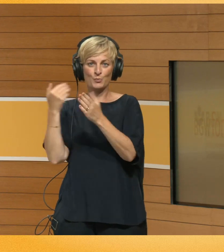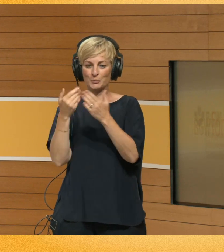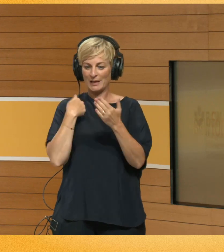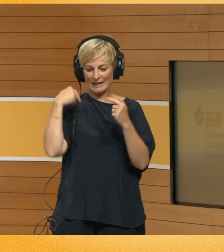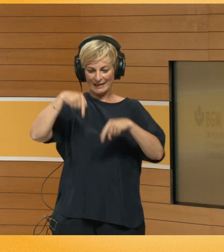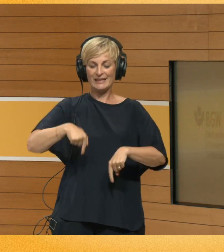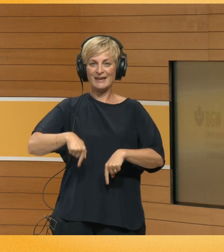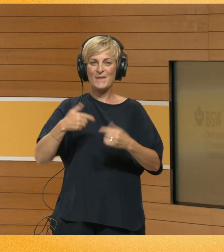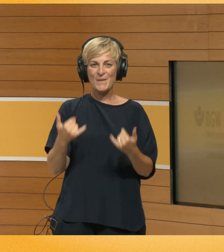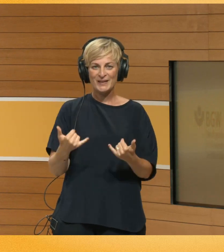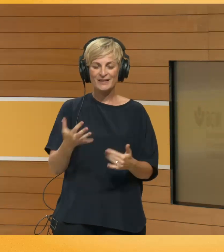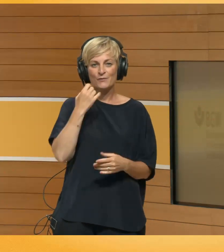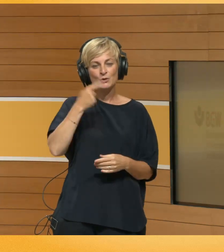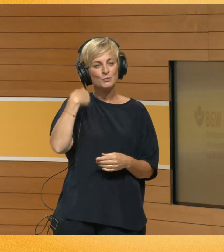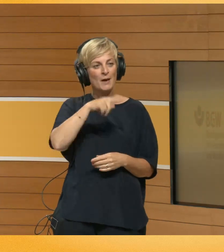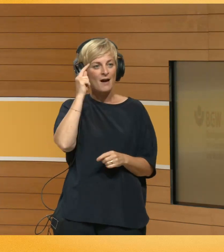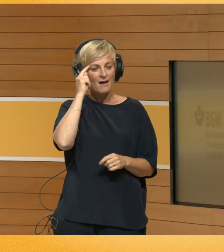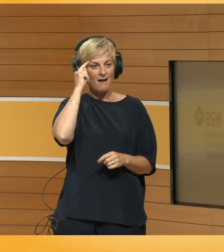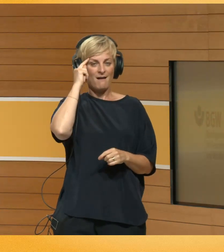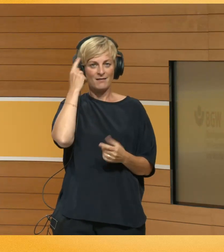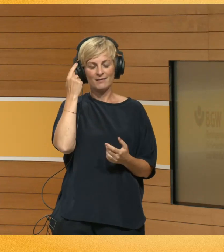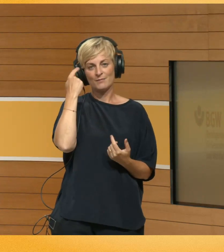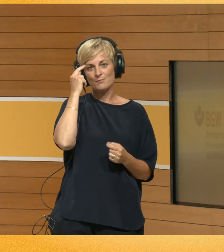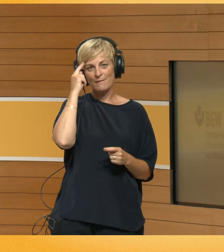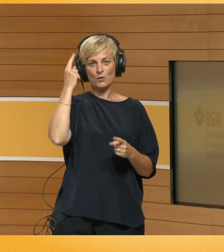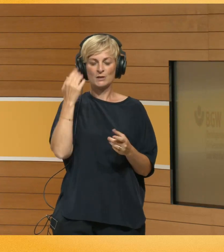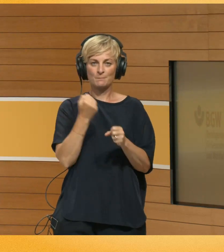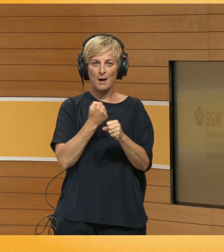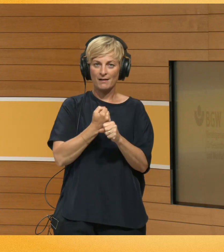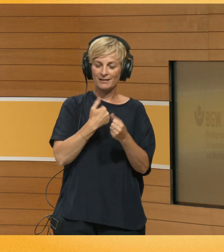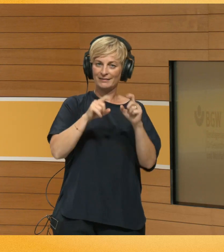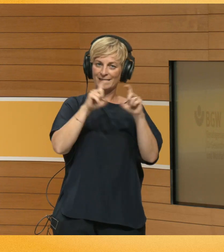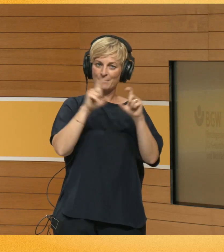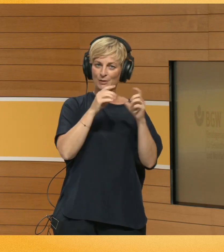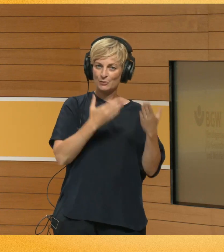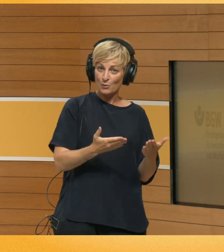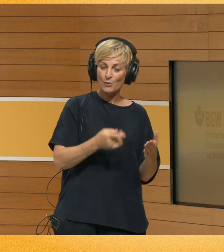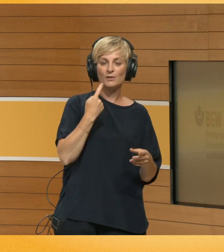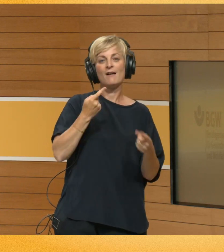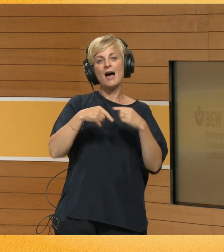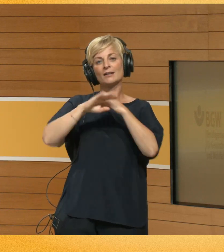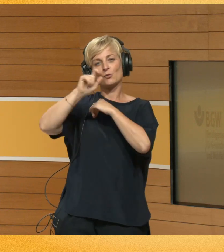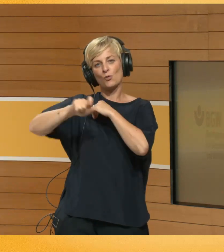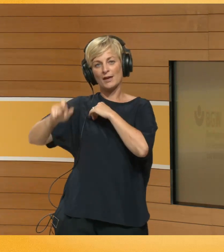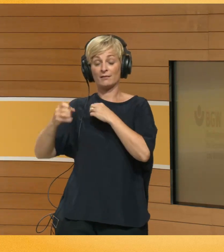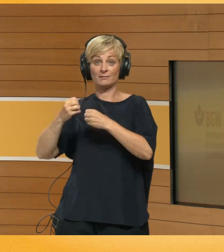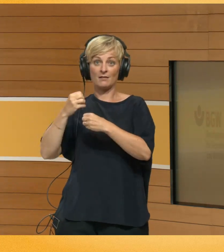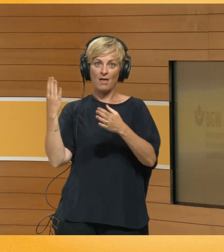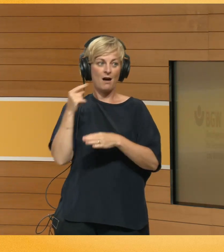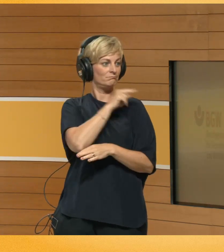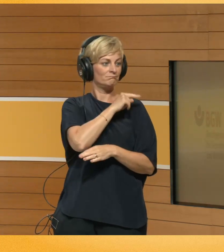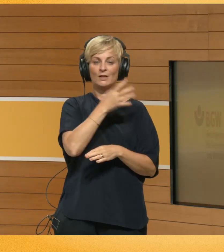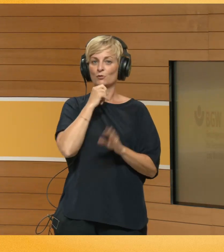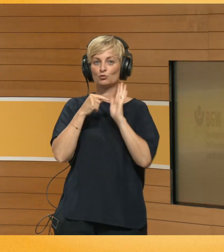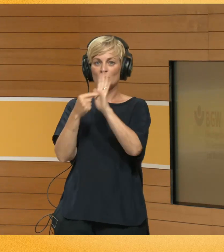give the resources for other colleagues in other parts of the world to also have this initiative. But we've been asked